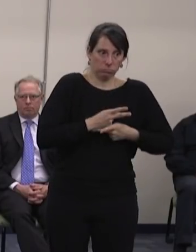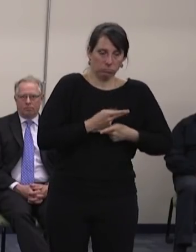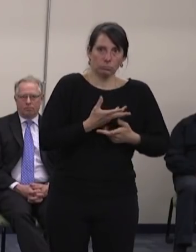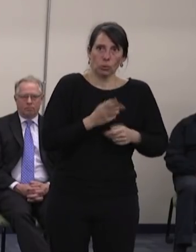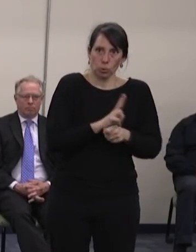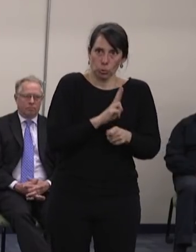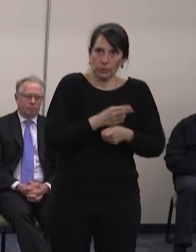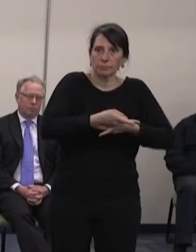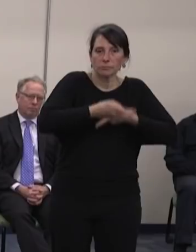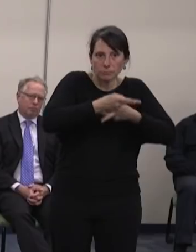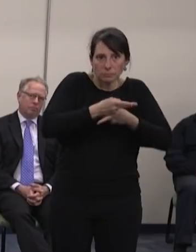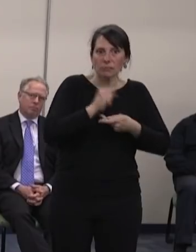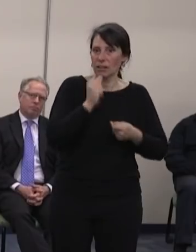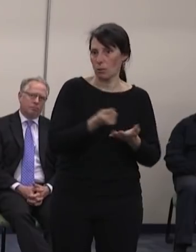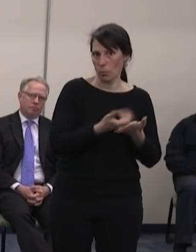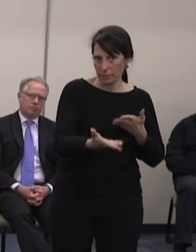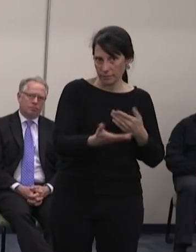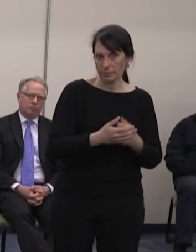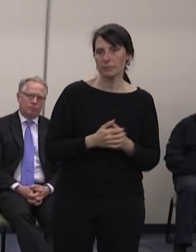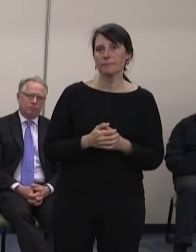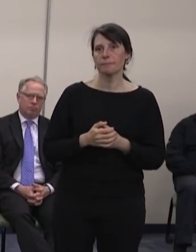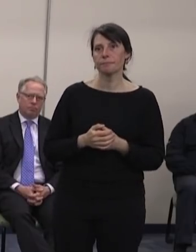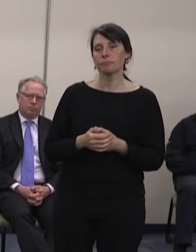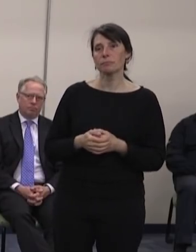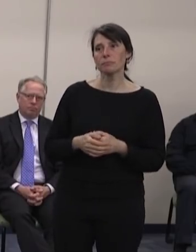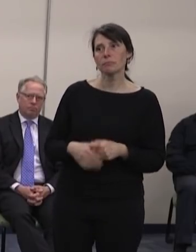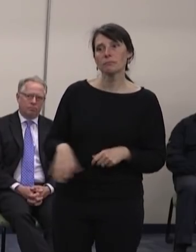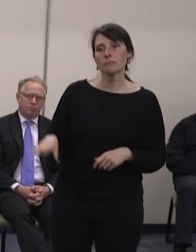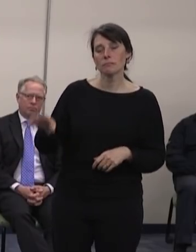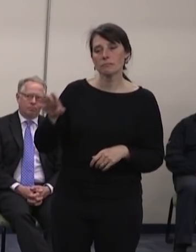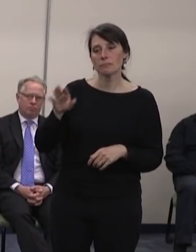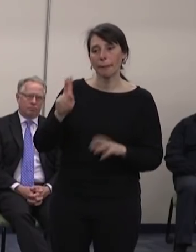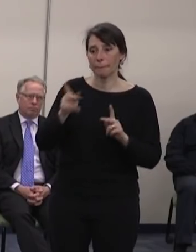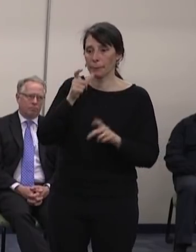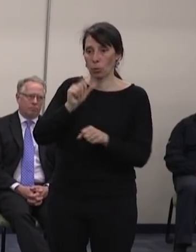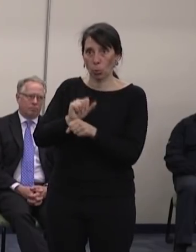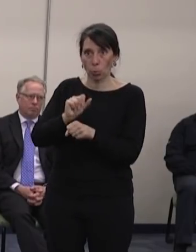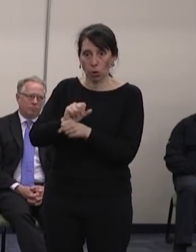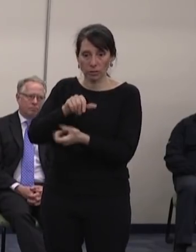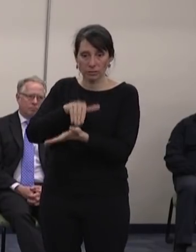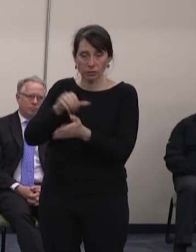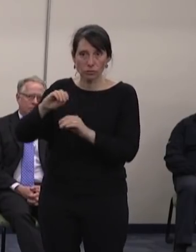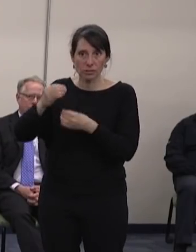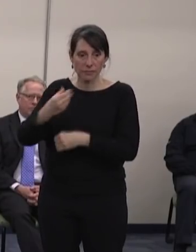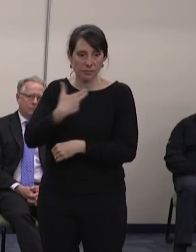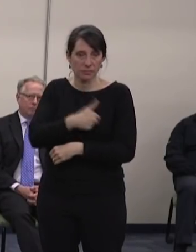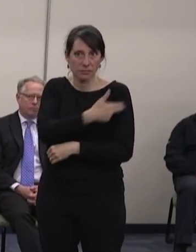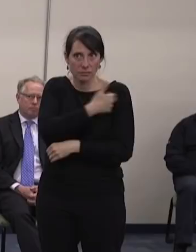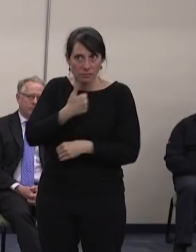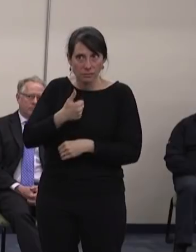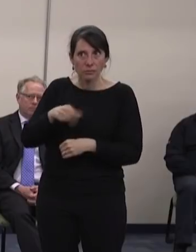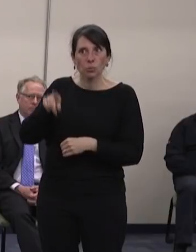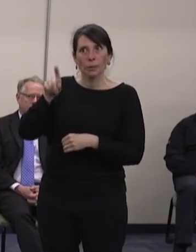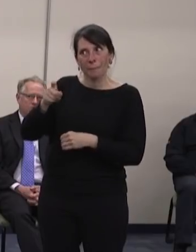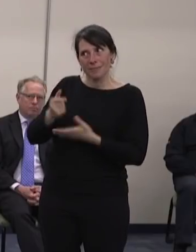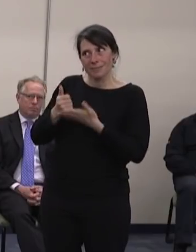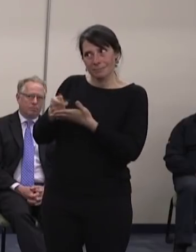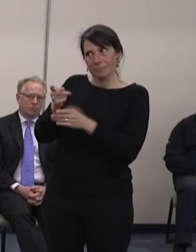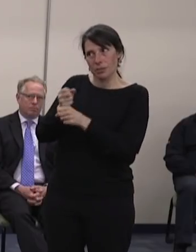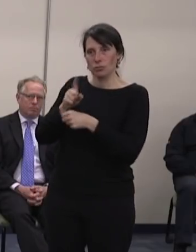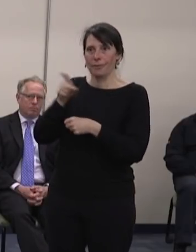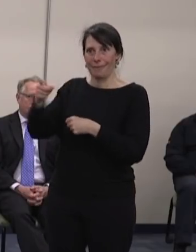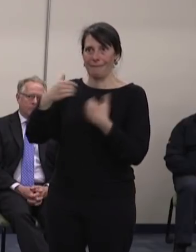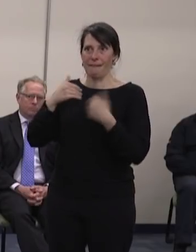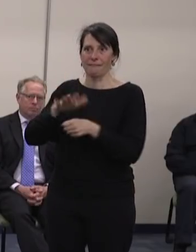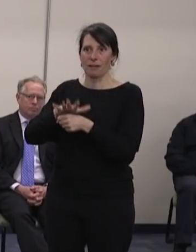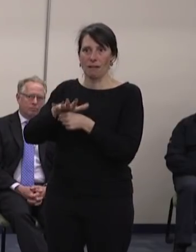We also need to limit the exposure of healthcare personnel to sick individuals who may have COVID-19.